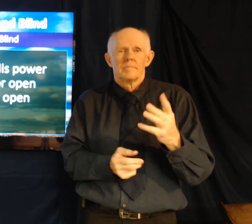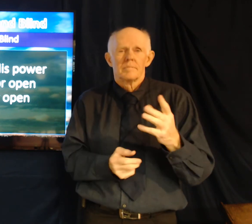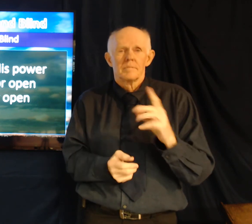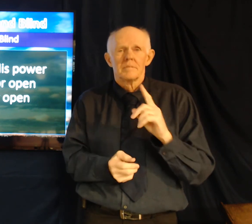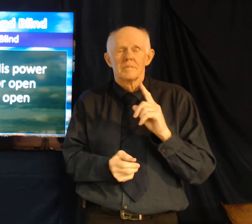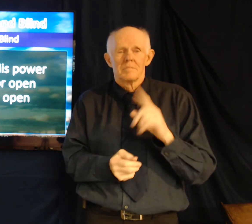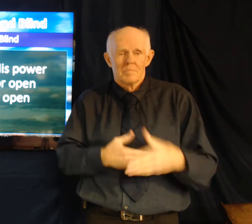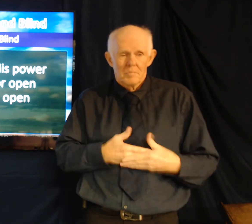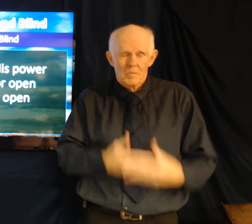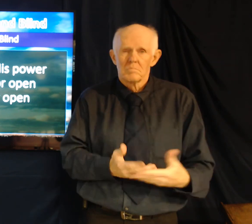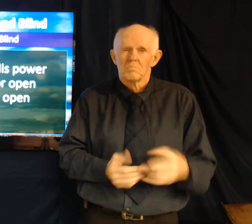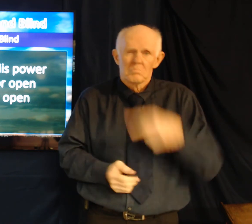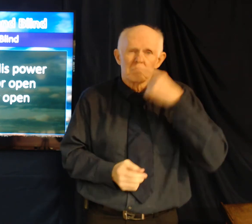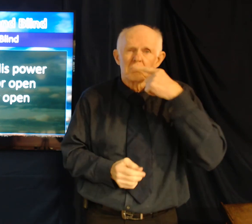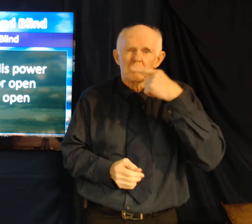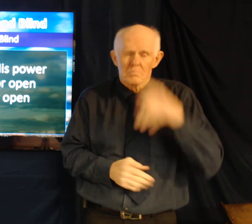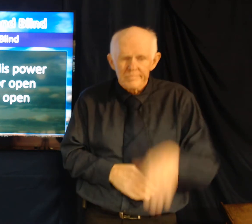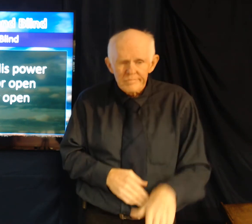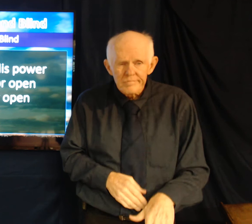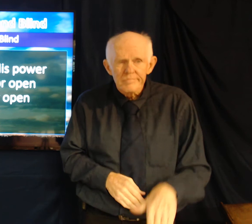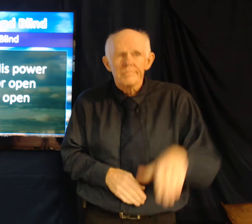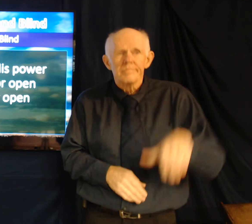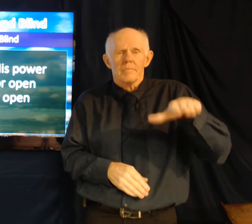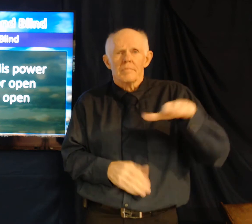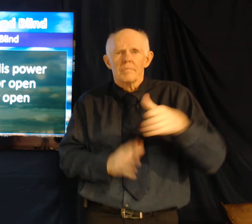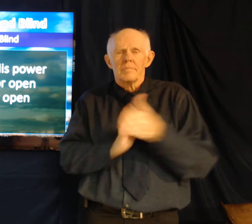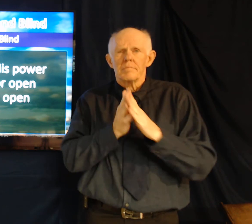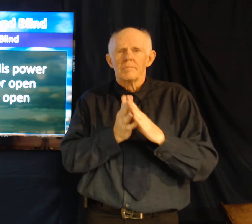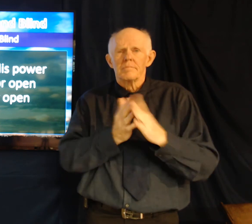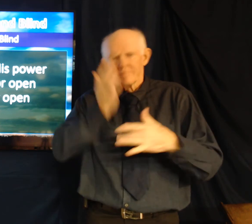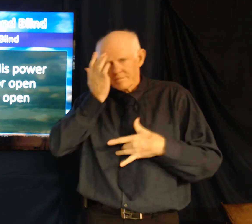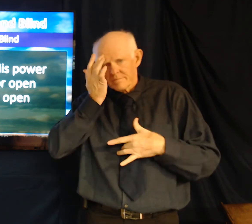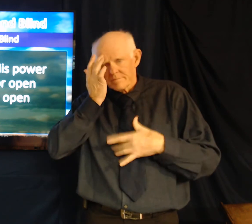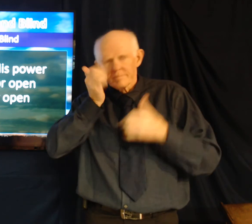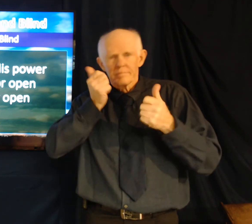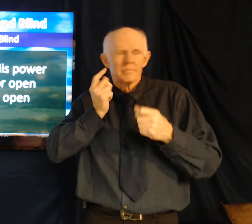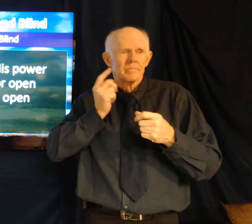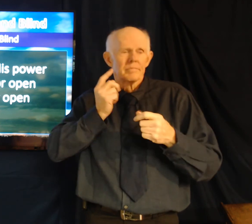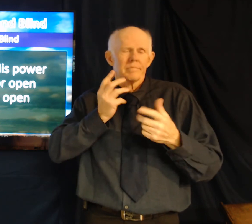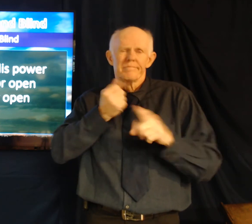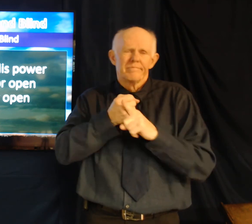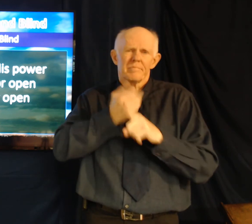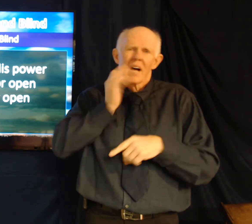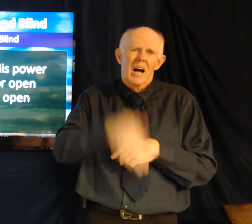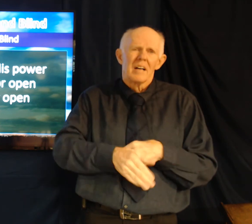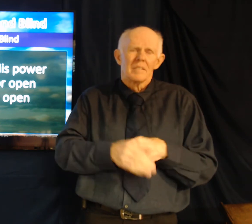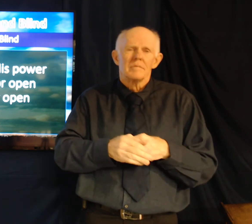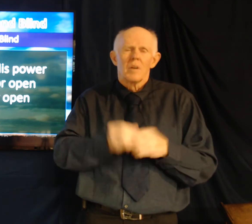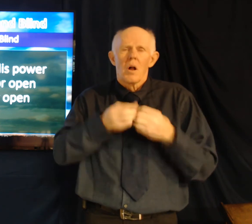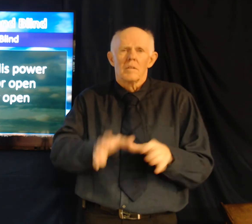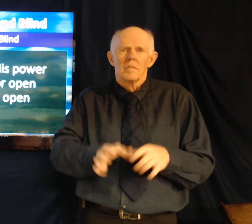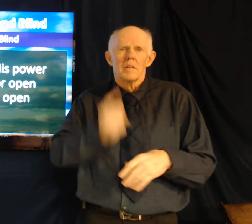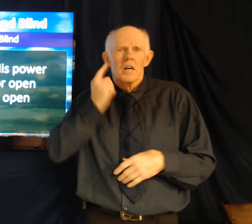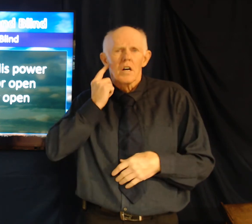For example, someone born hearing and they become badly sick.